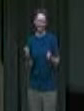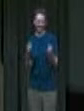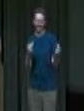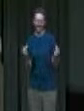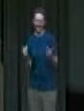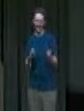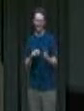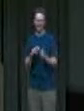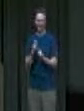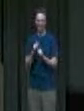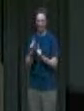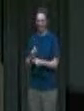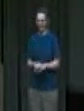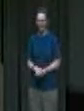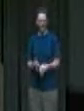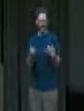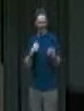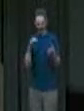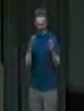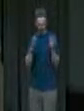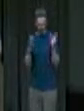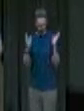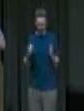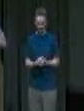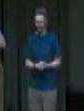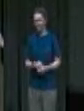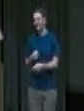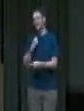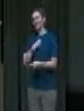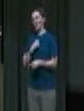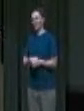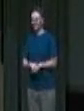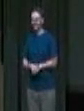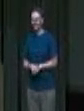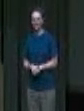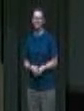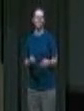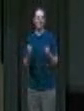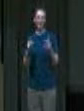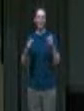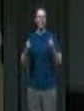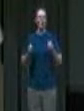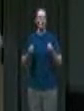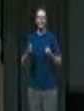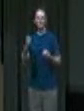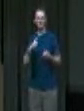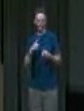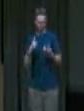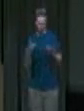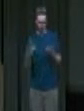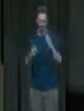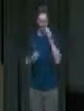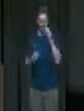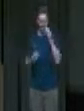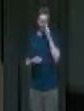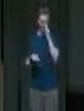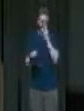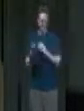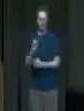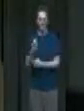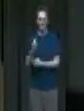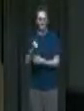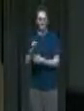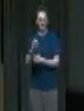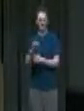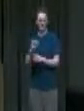So now you've distracted me. Where? So we're asking this question, and the sediment itself was in